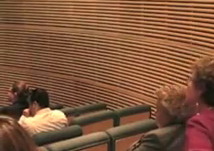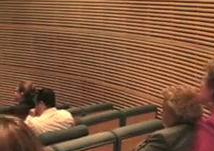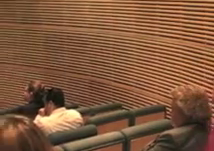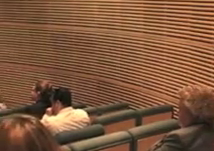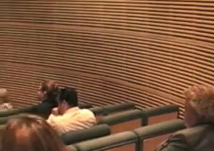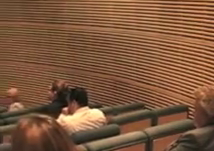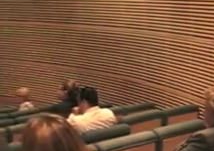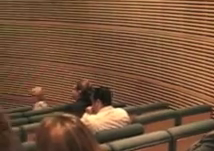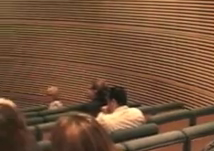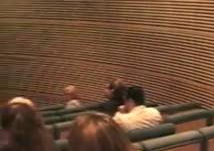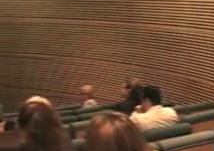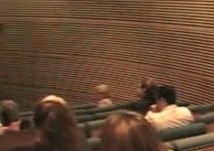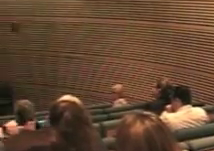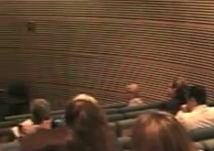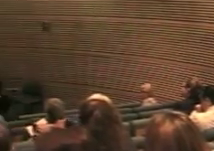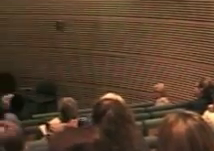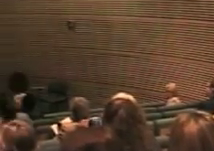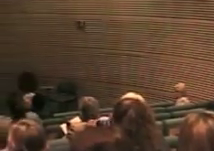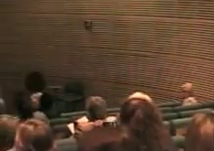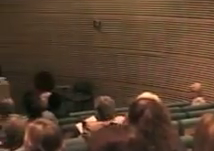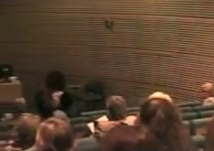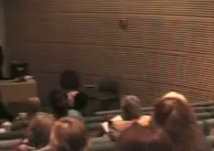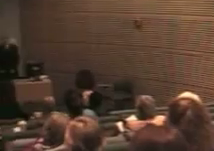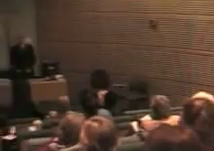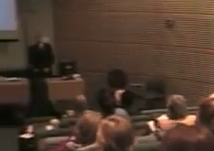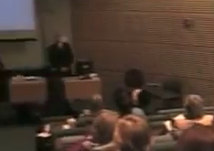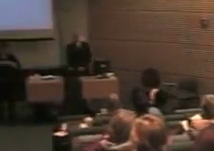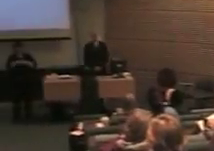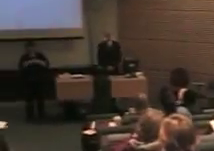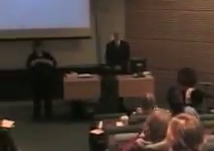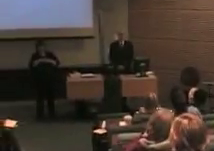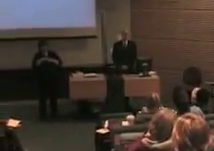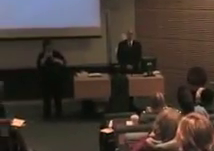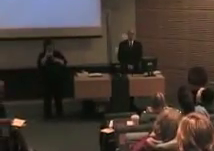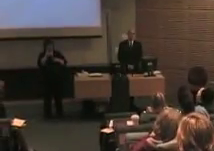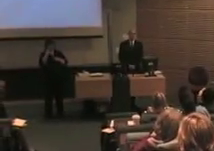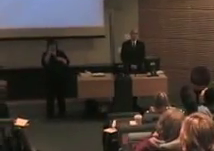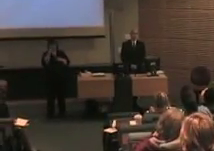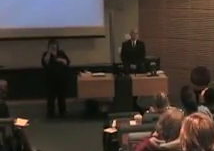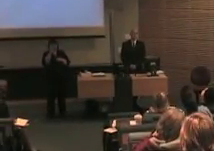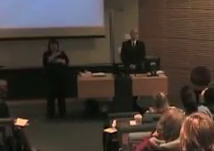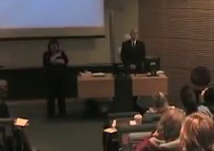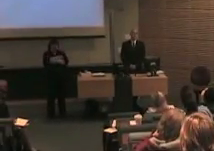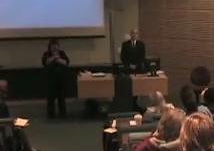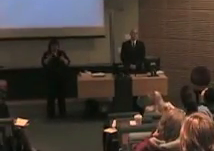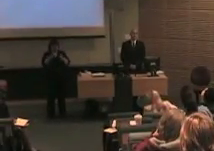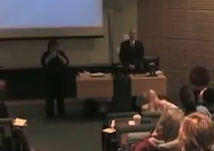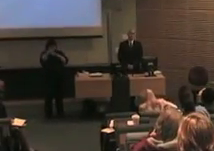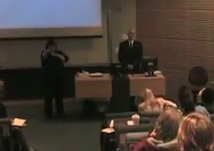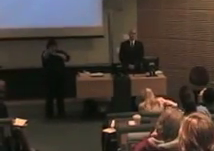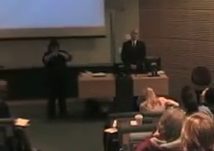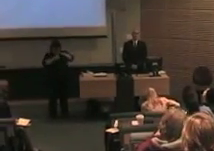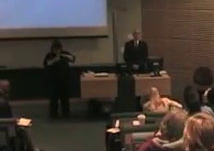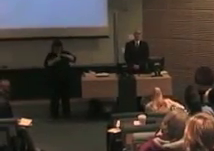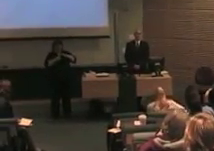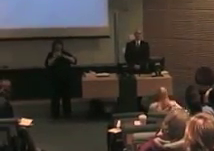question. So first thing is, like any other patient that comes in, first of all, we need to determine,